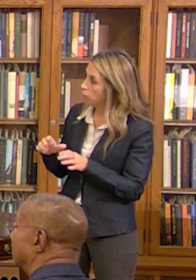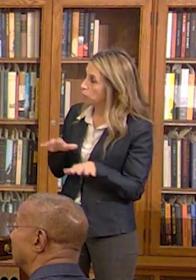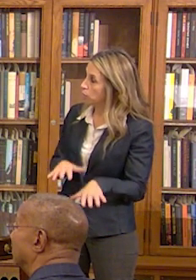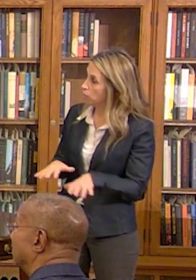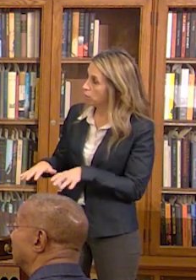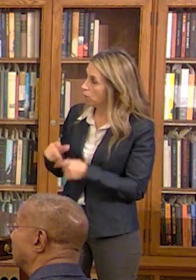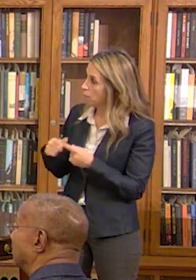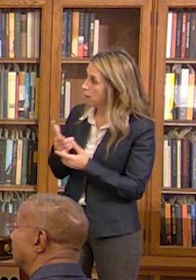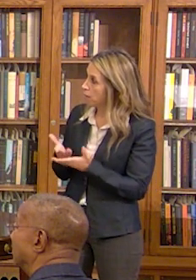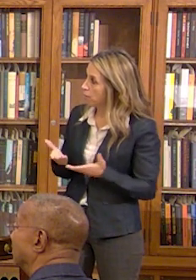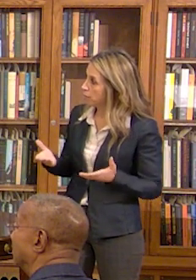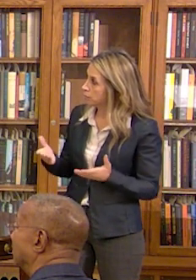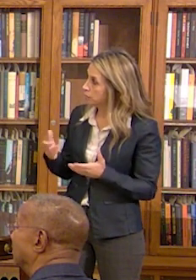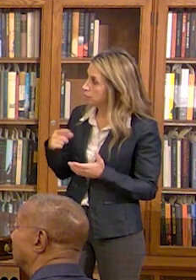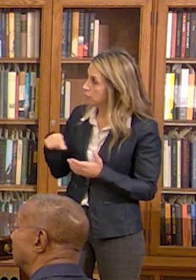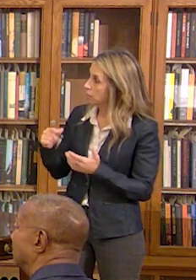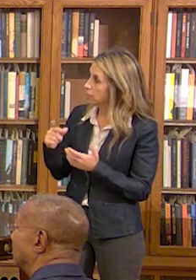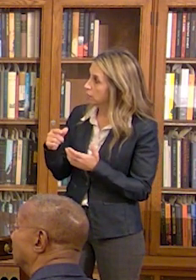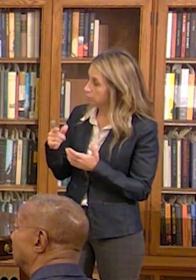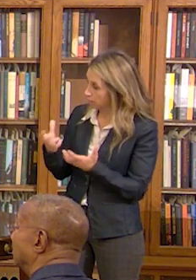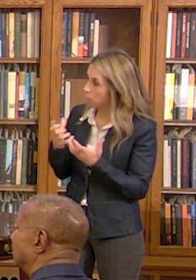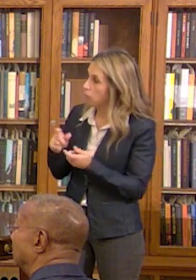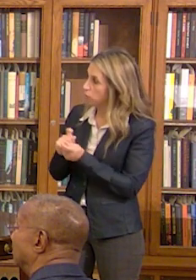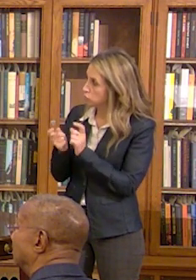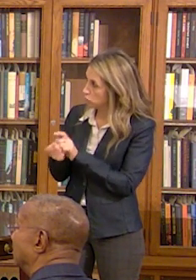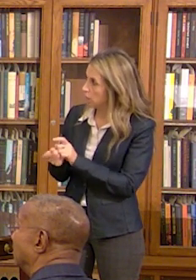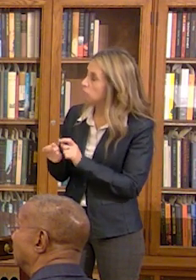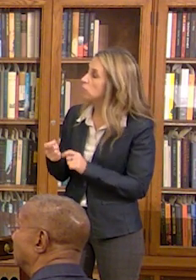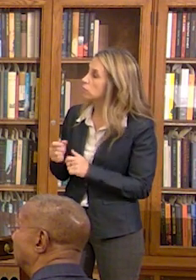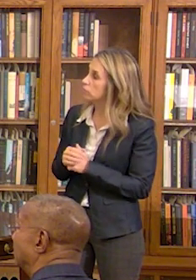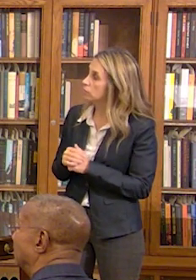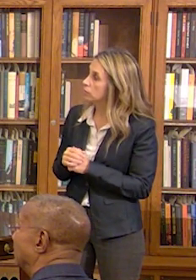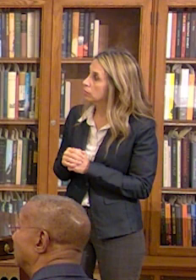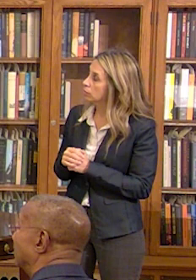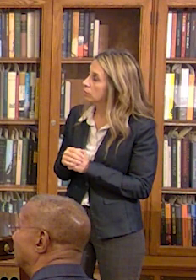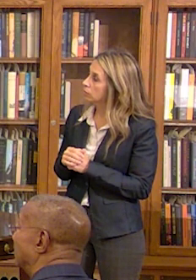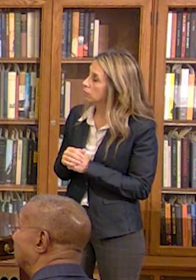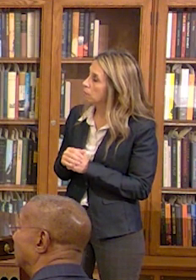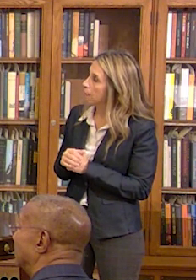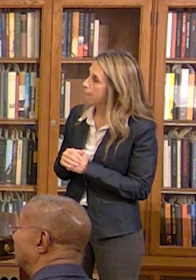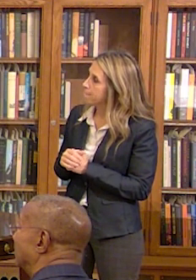about things they really want to change and they really want to